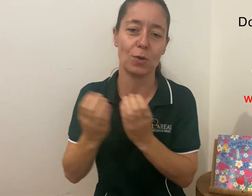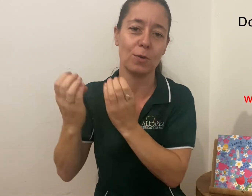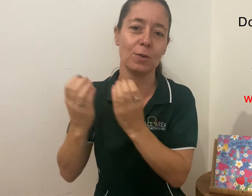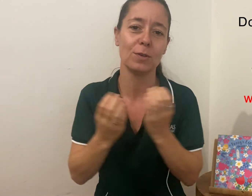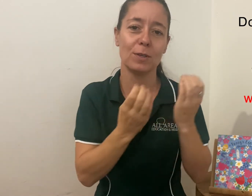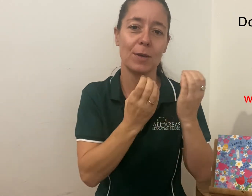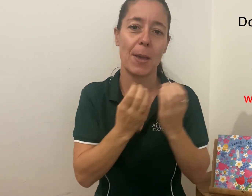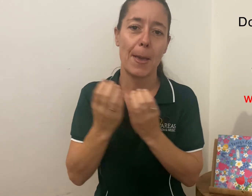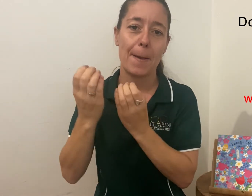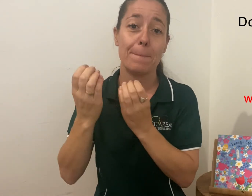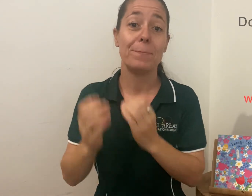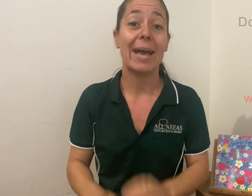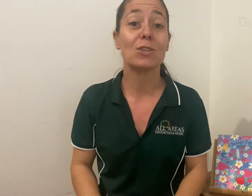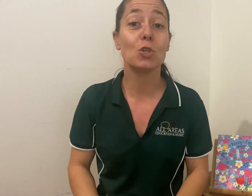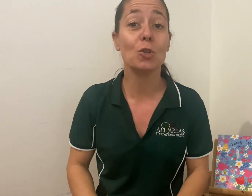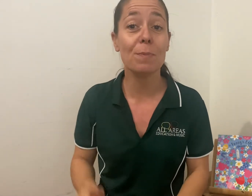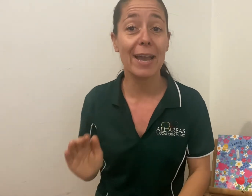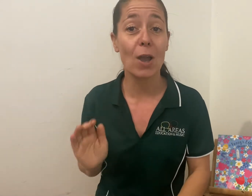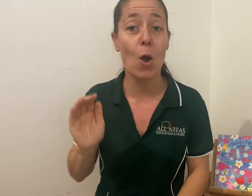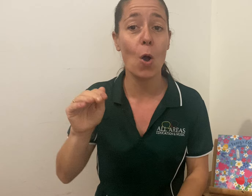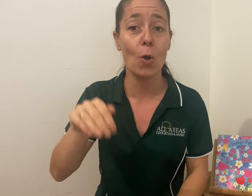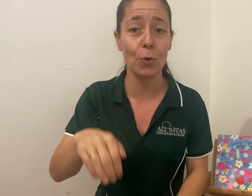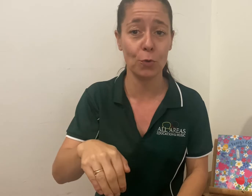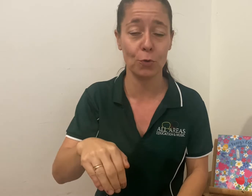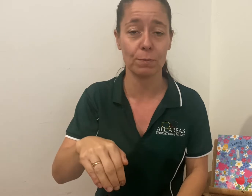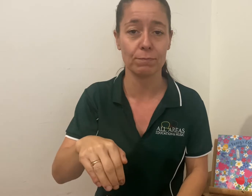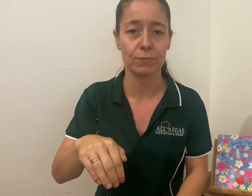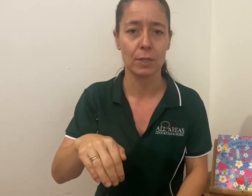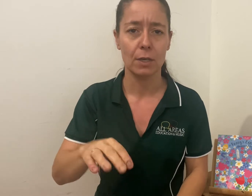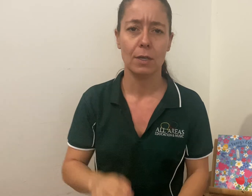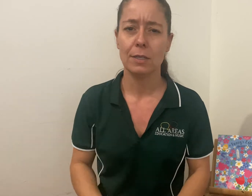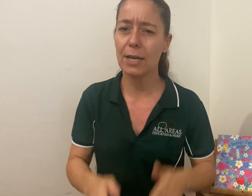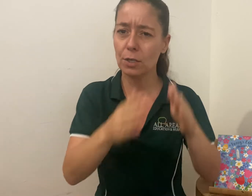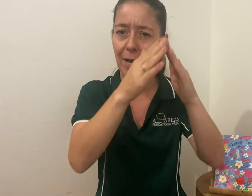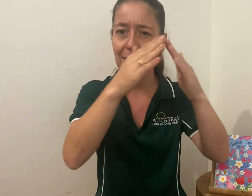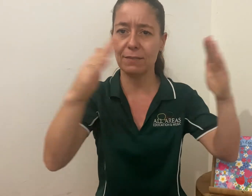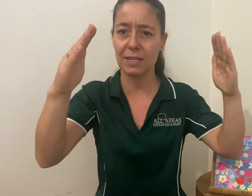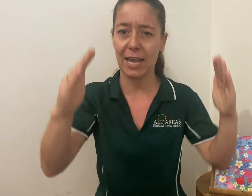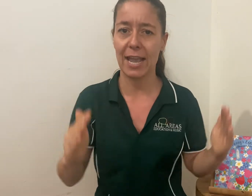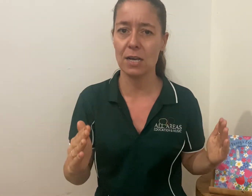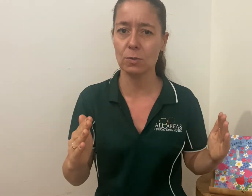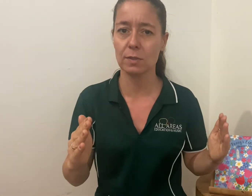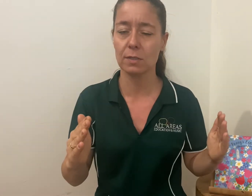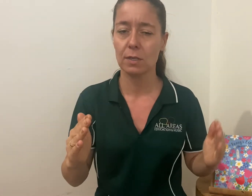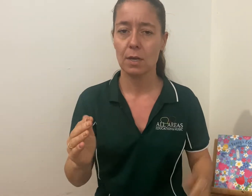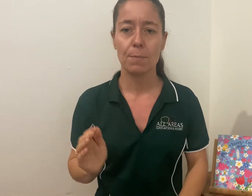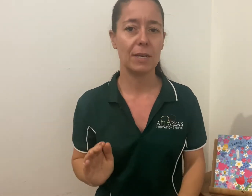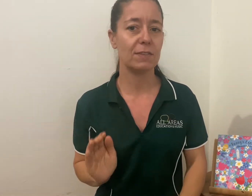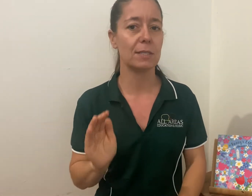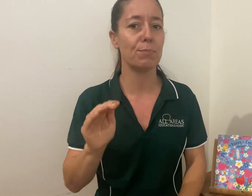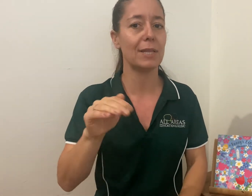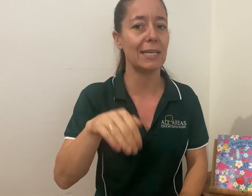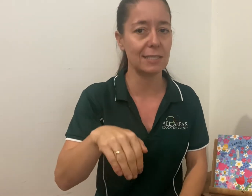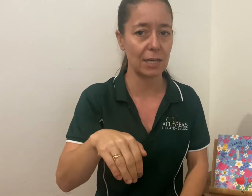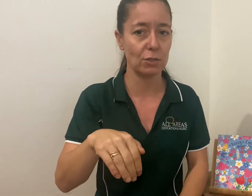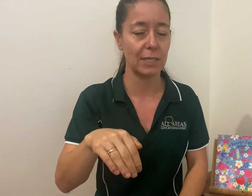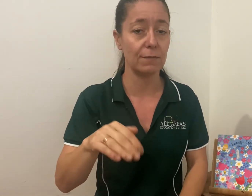grow, back to my home. Now you might live in a house, but if it's the place that you live or